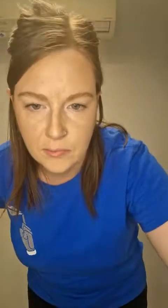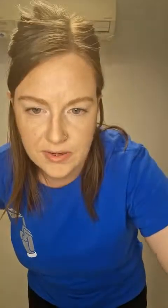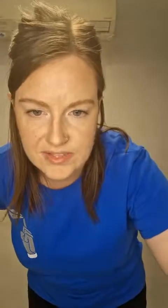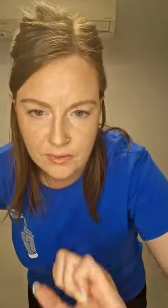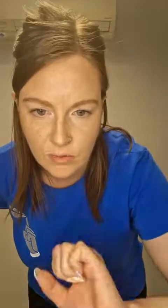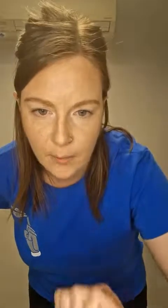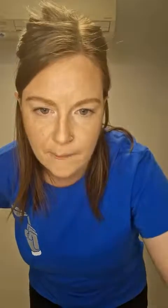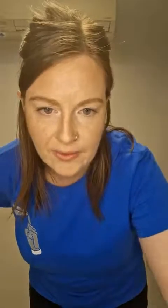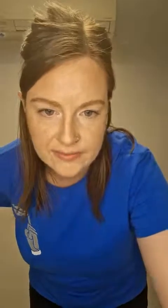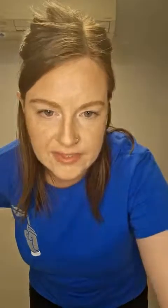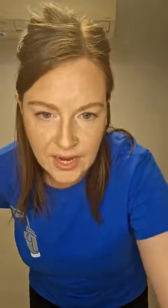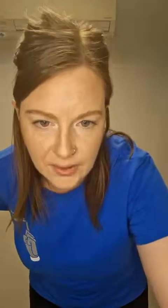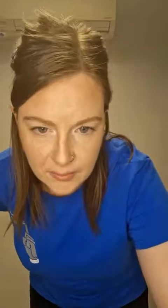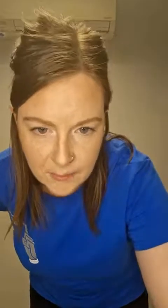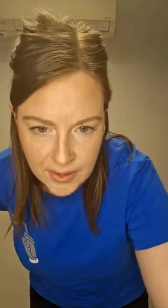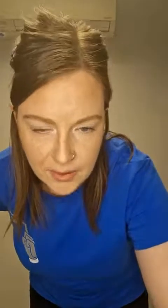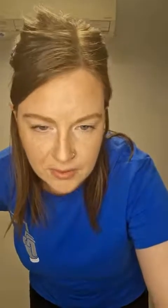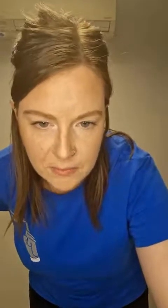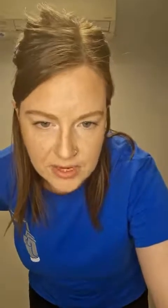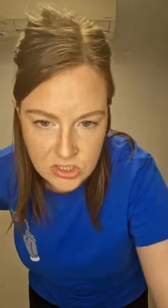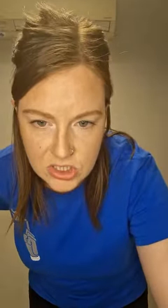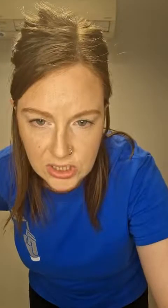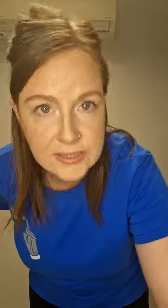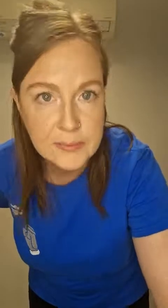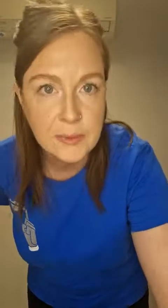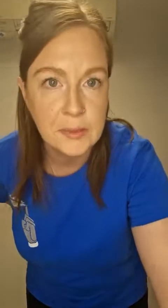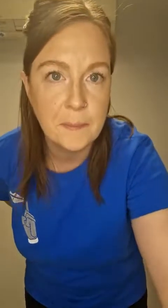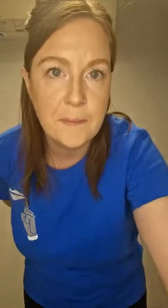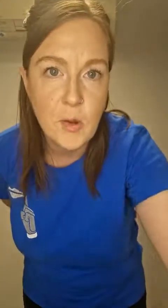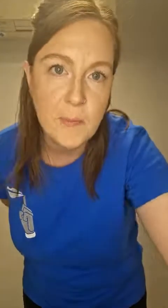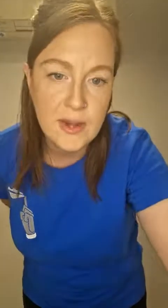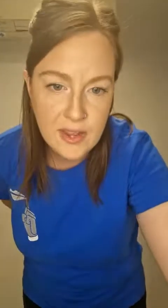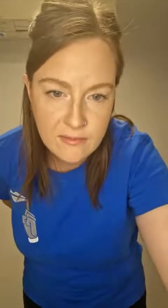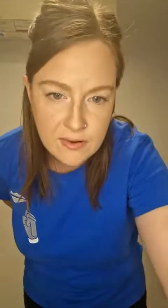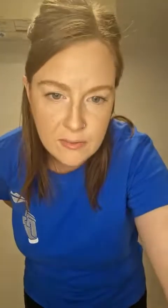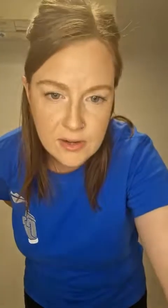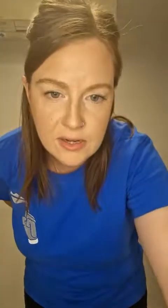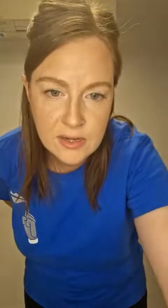Pressing the wrong buttons now. Bear with me just one moment, everyone.